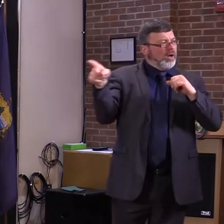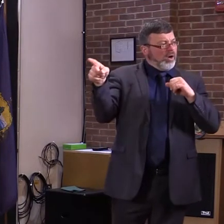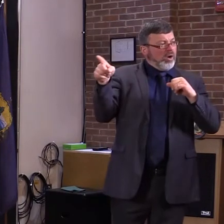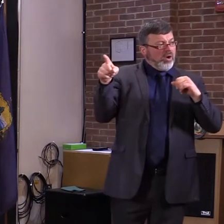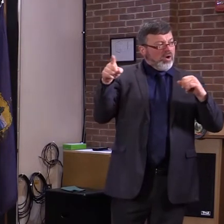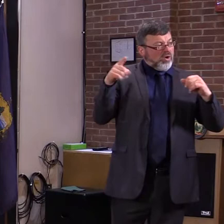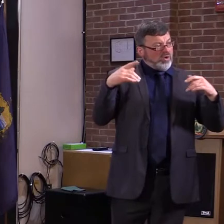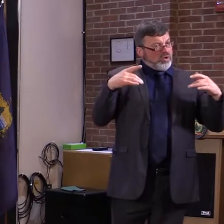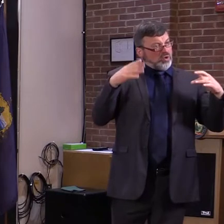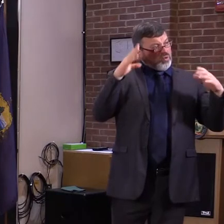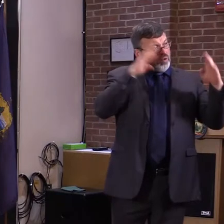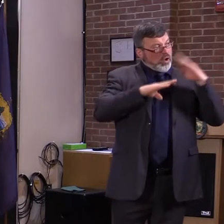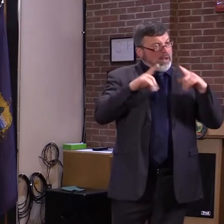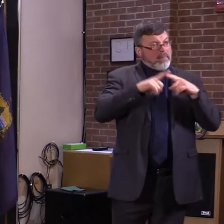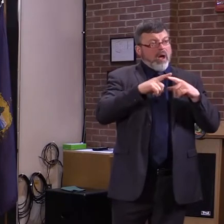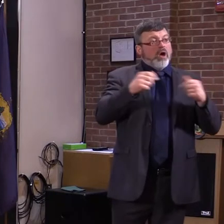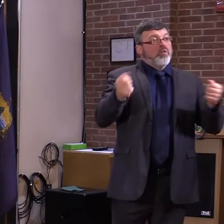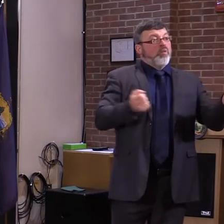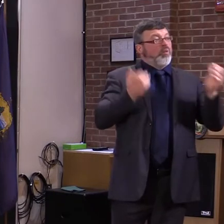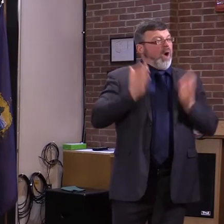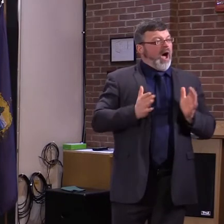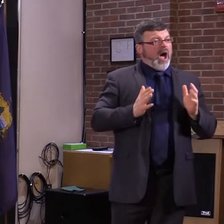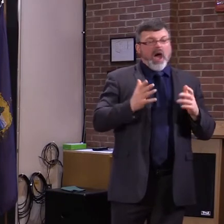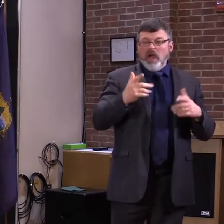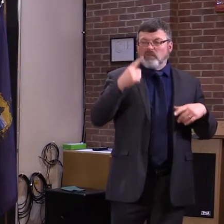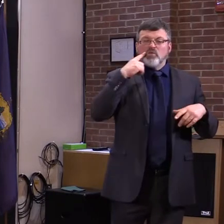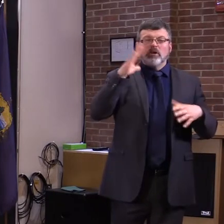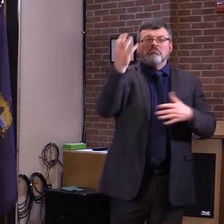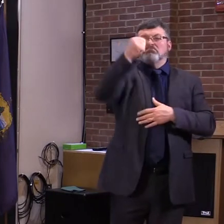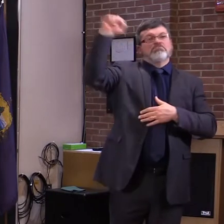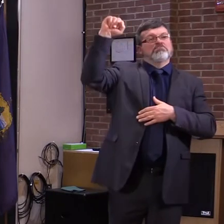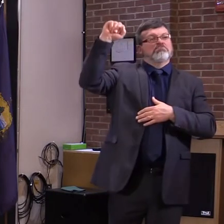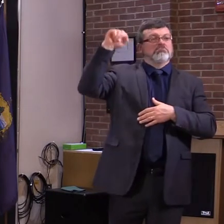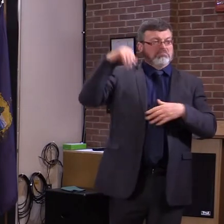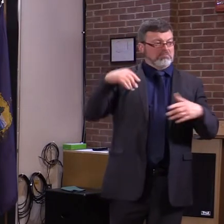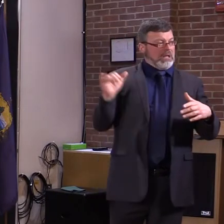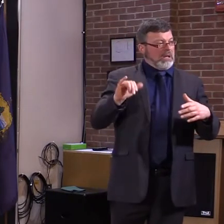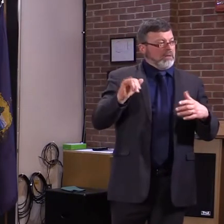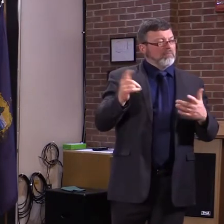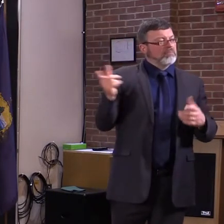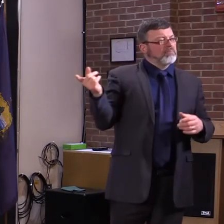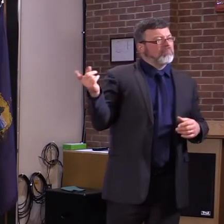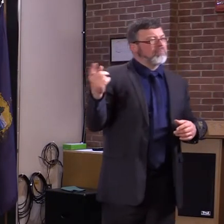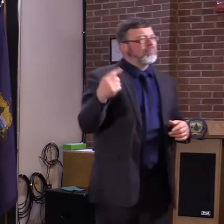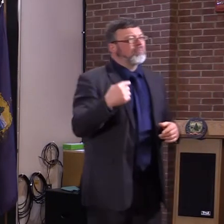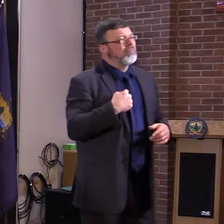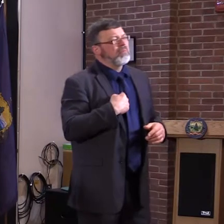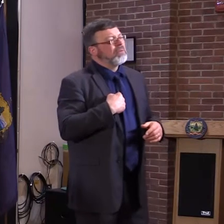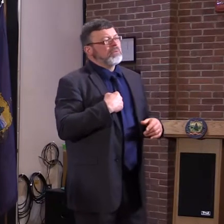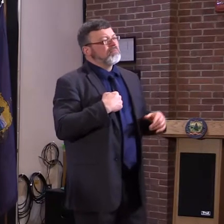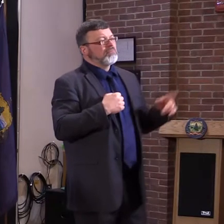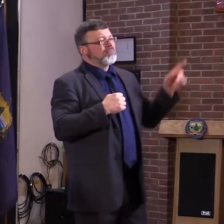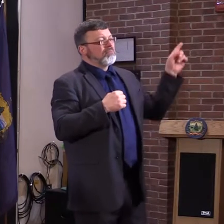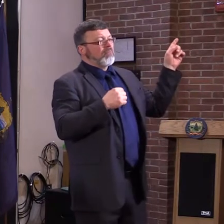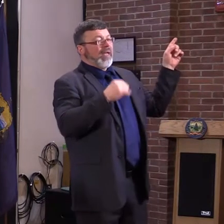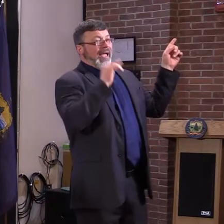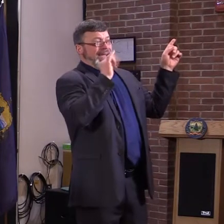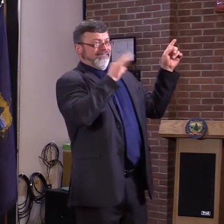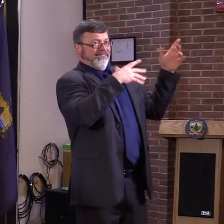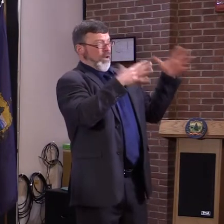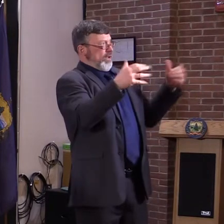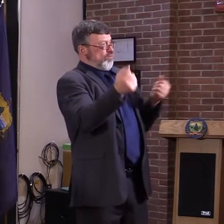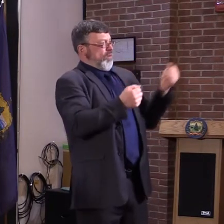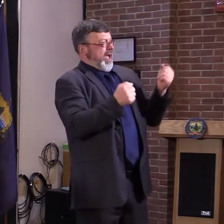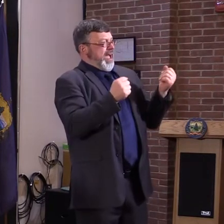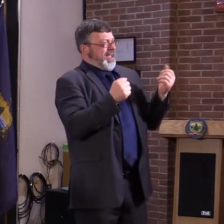going to drive. Yeah, I don't know how long that would last, to be honest with you. I think there's always,